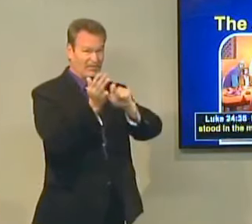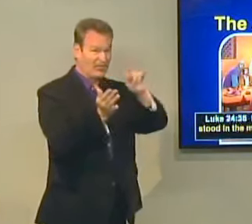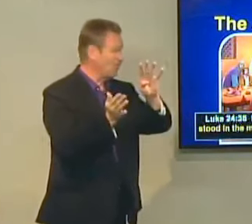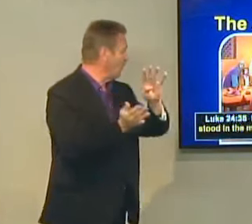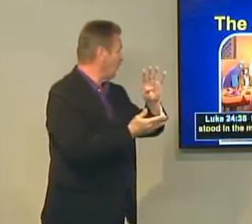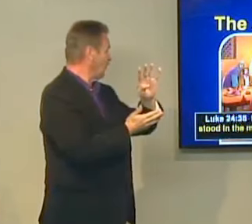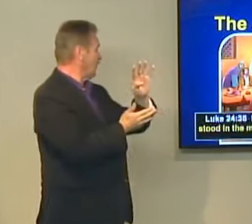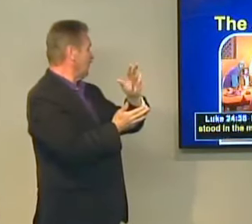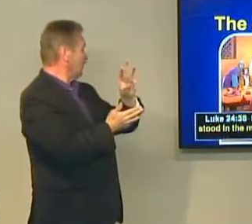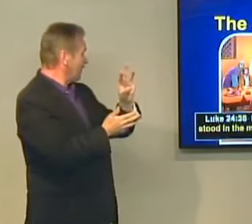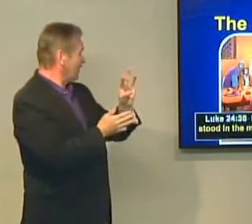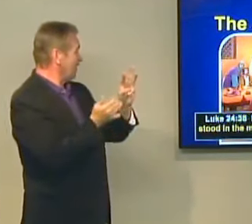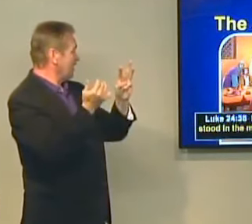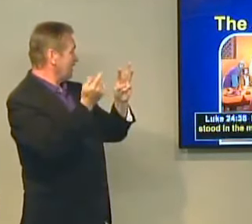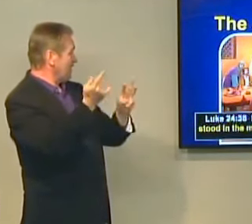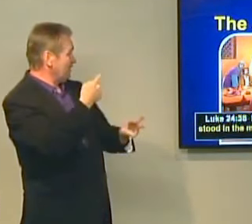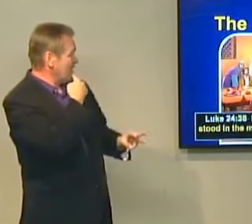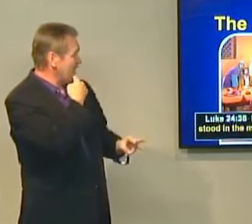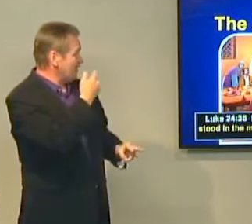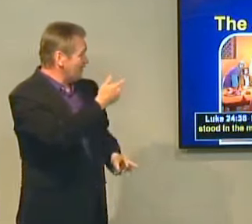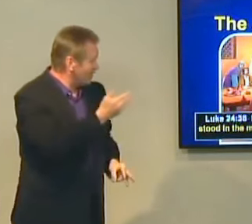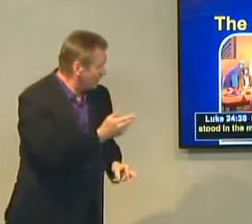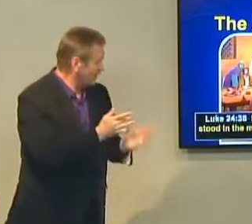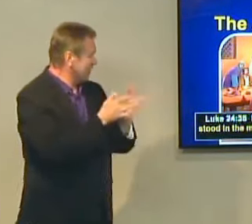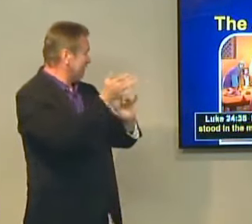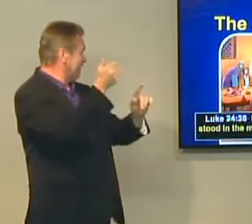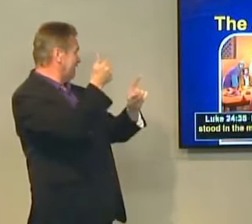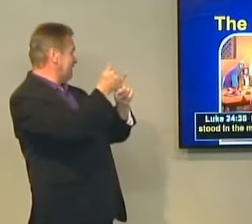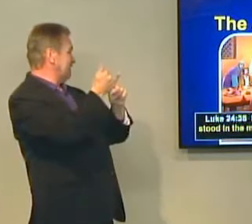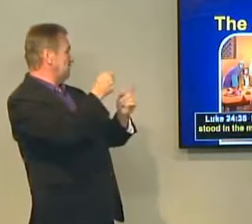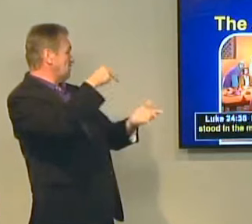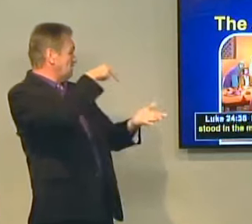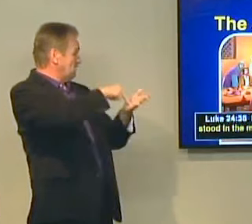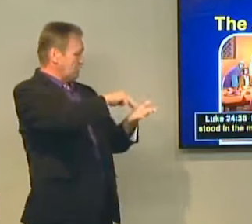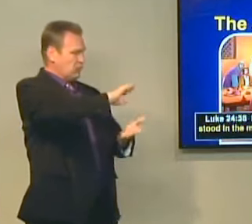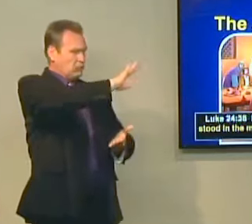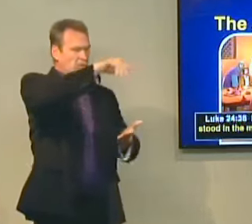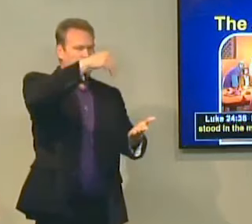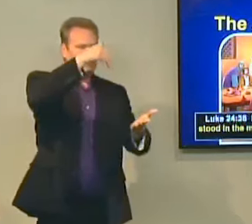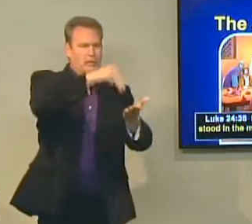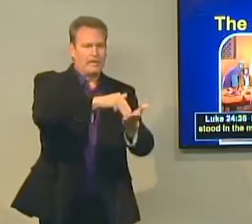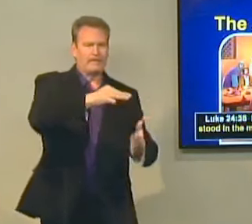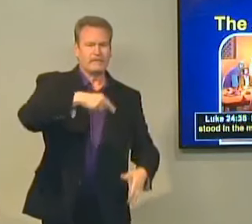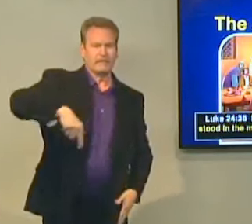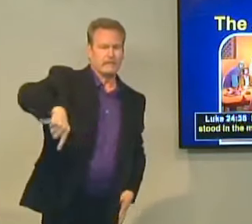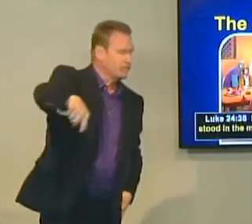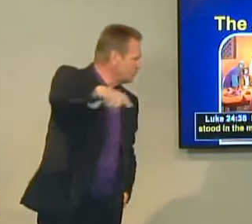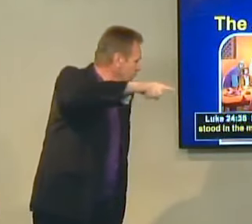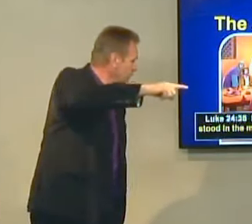Luke chapter 24 verse 6. Now as they said these things. Jesus himself. Stolen the midst of them.